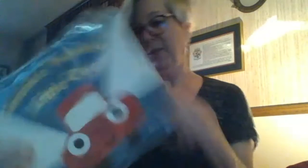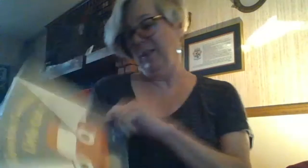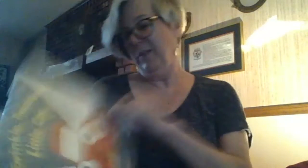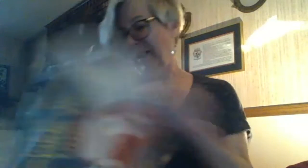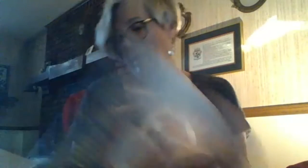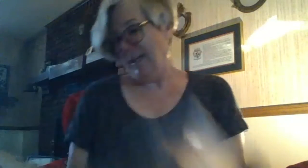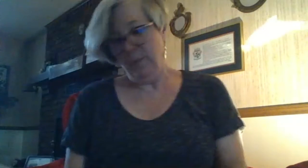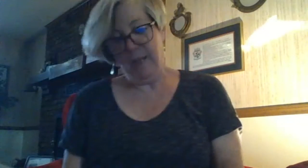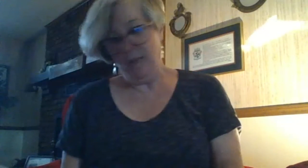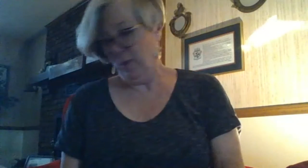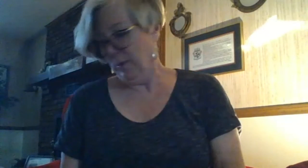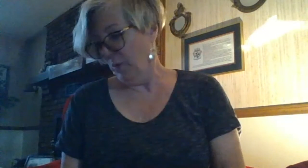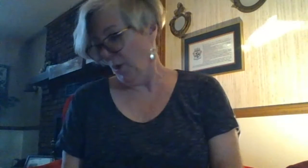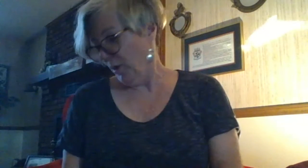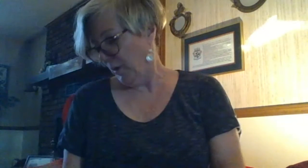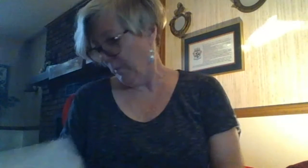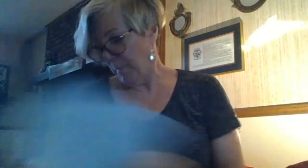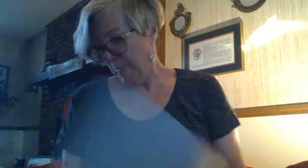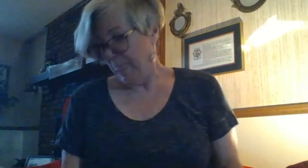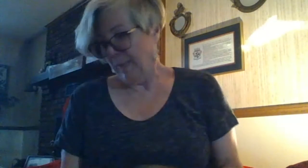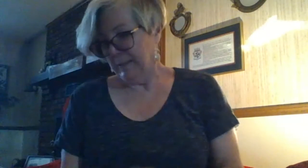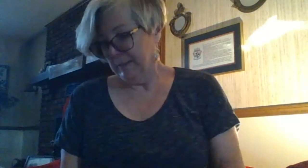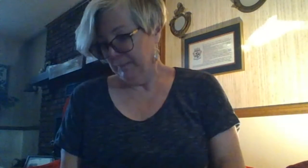So let's find out about our little car.